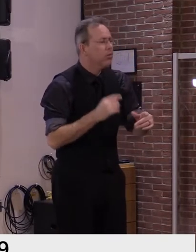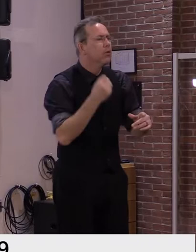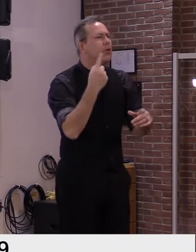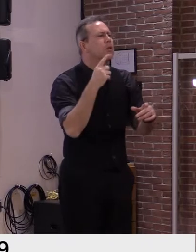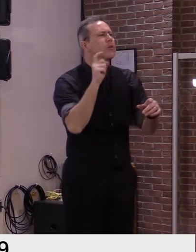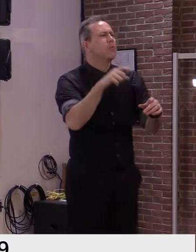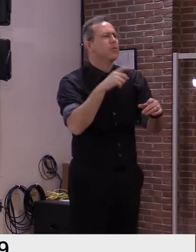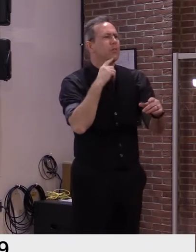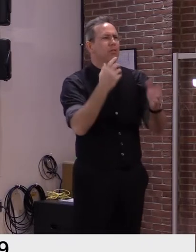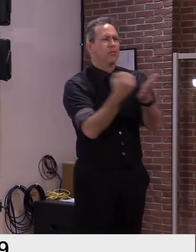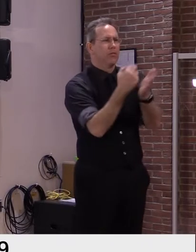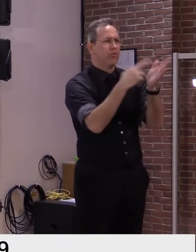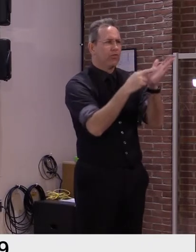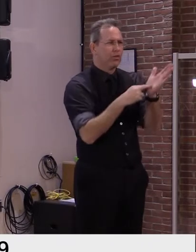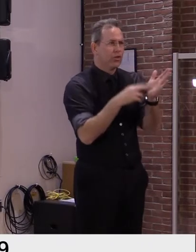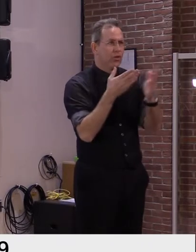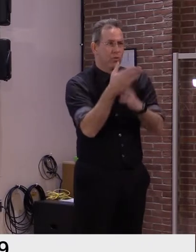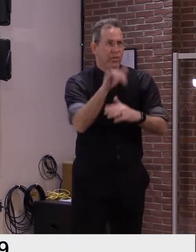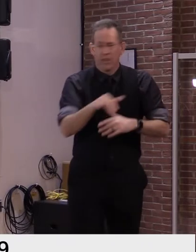state website,